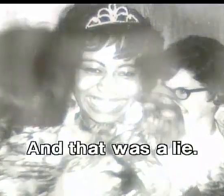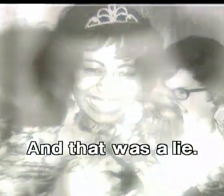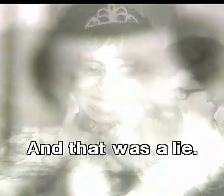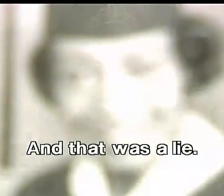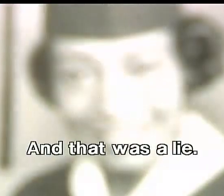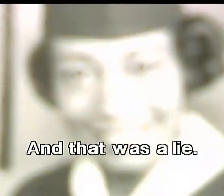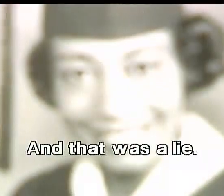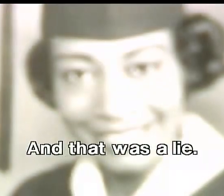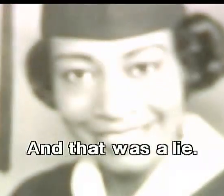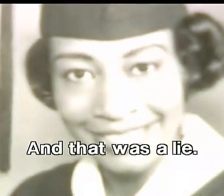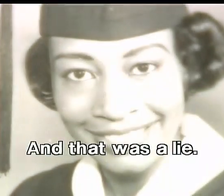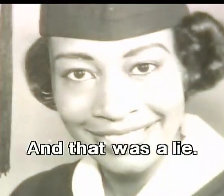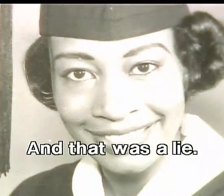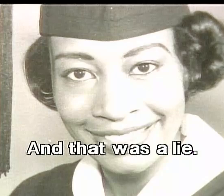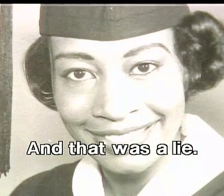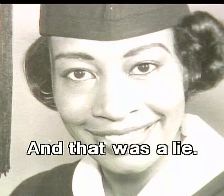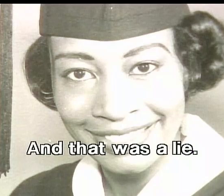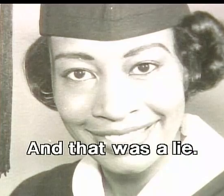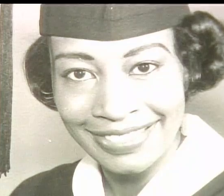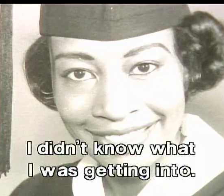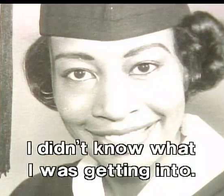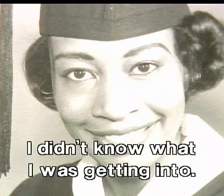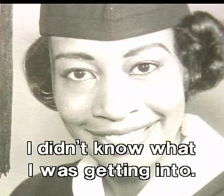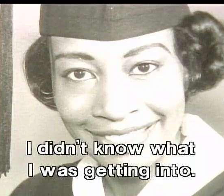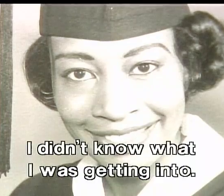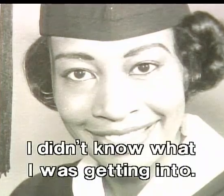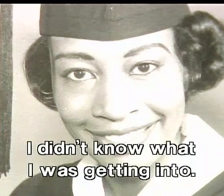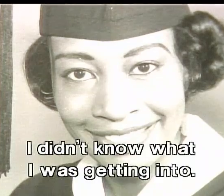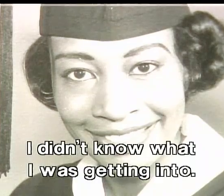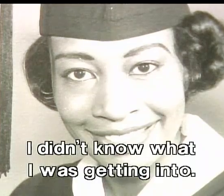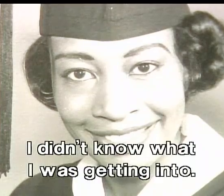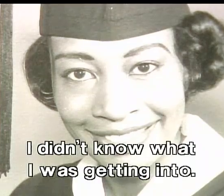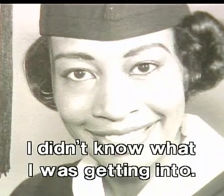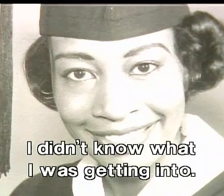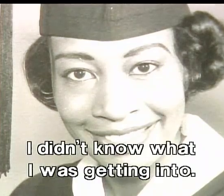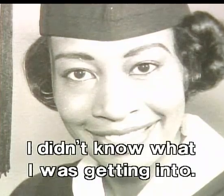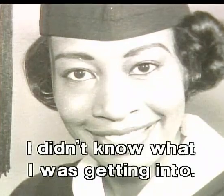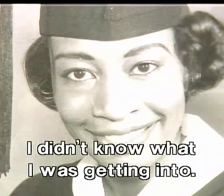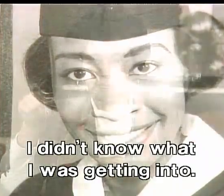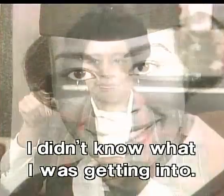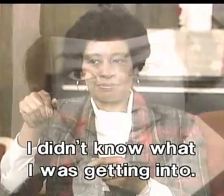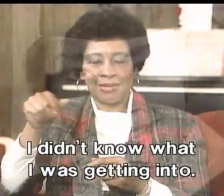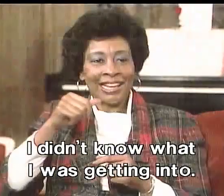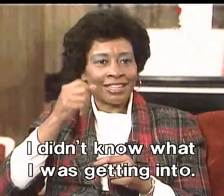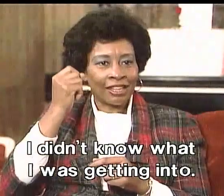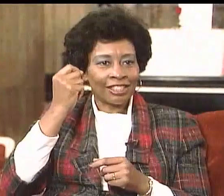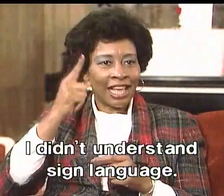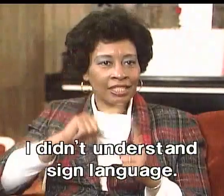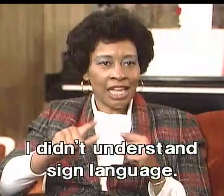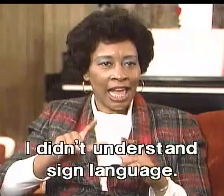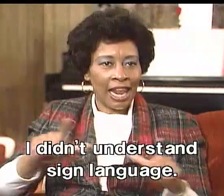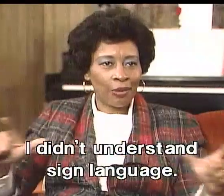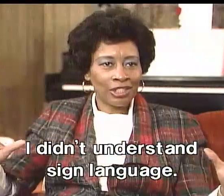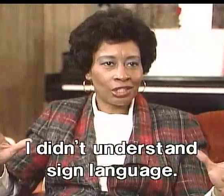lie. I didn't know what I was getting into. I didn't understand sign language.